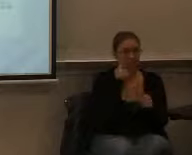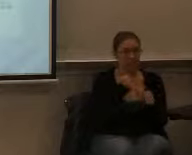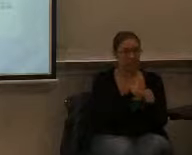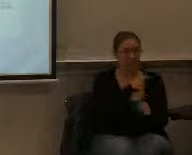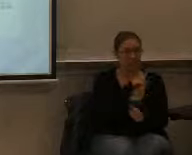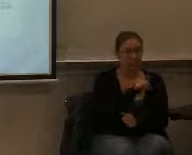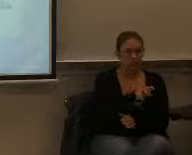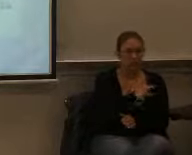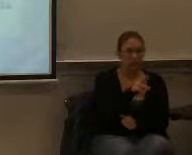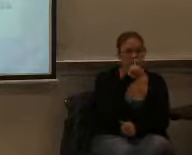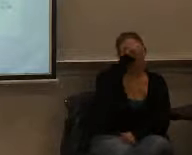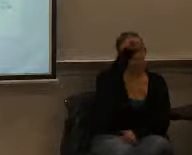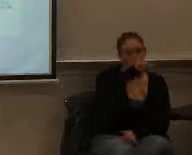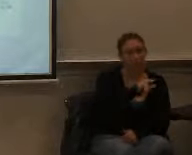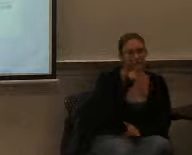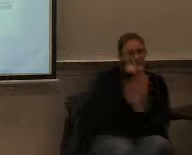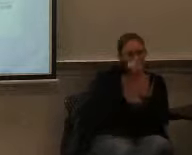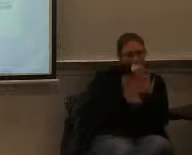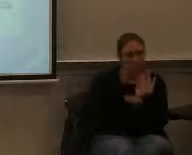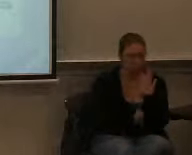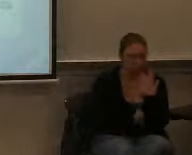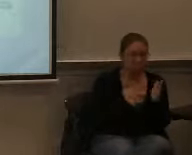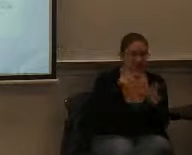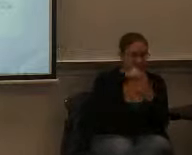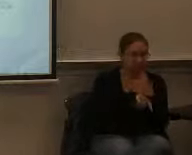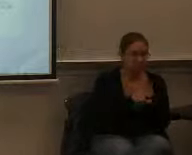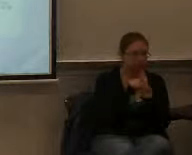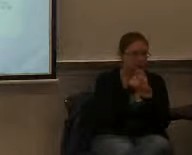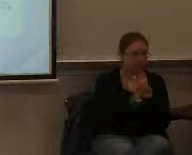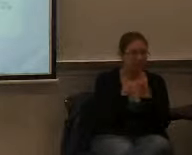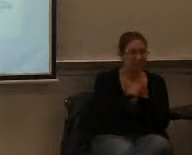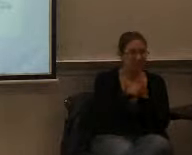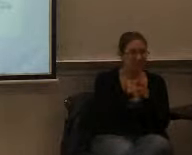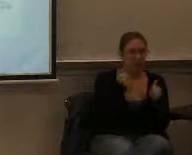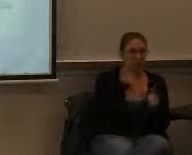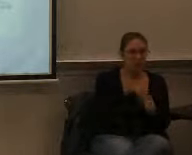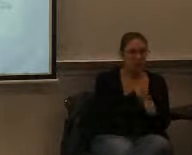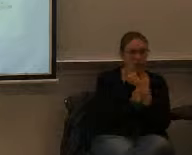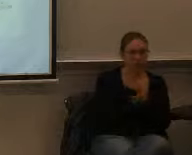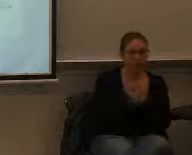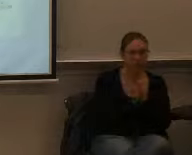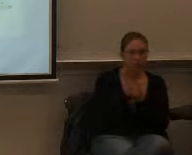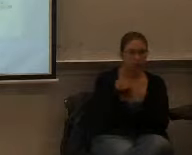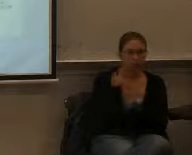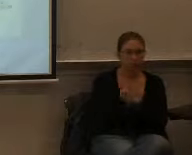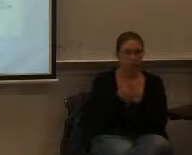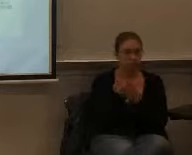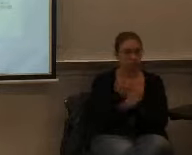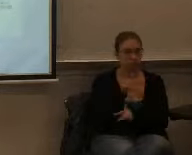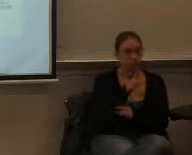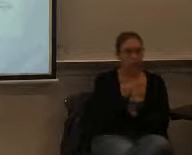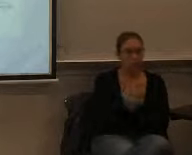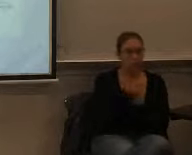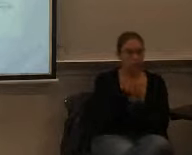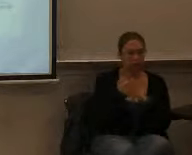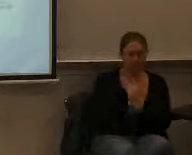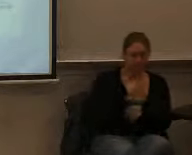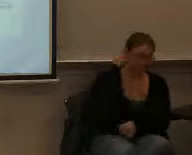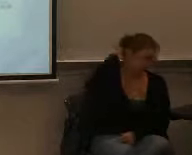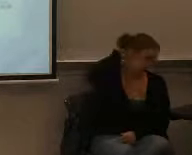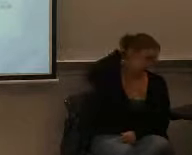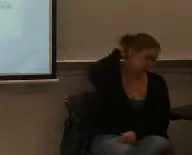a fairly deep lake where they did this sampling, and they just sampled every hour throughout a 24-hour